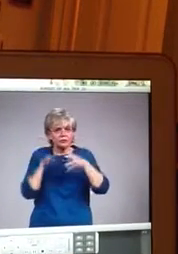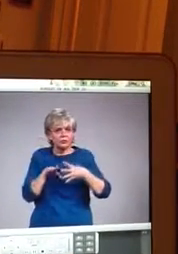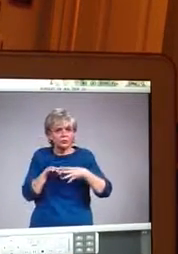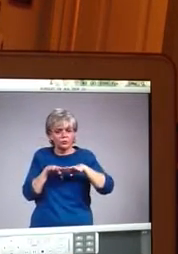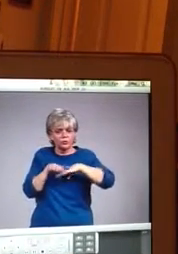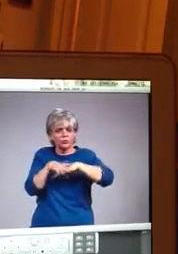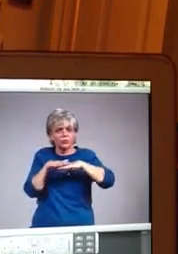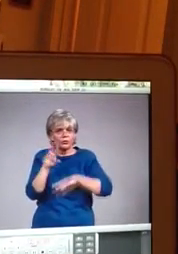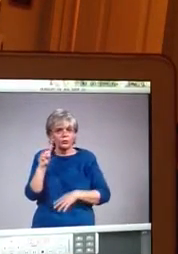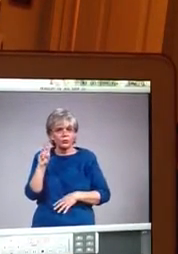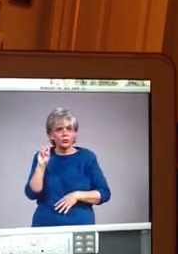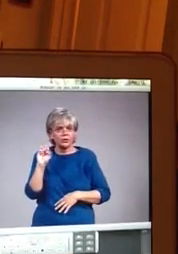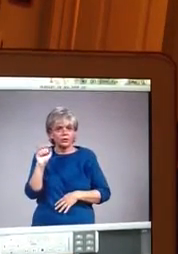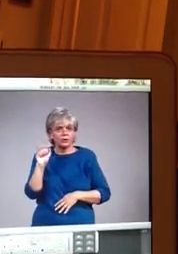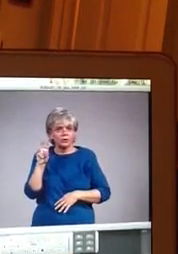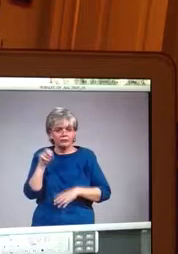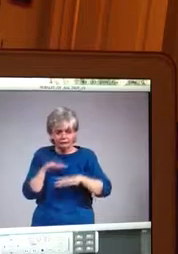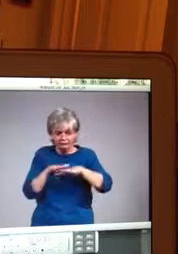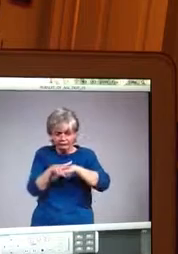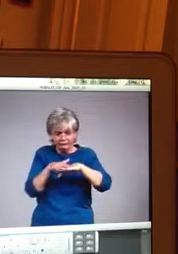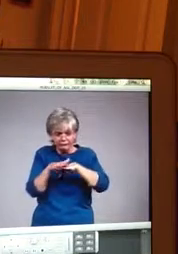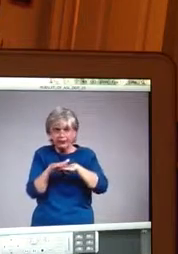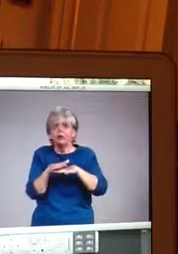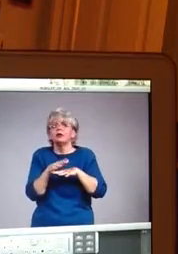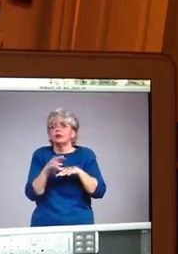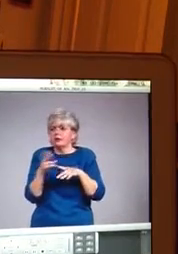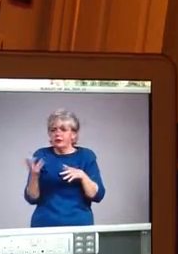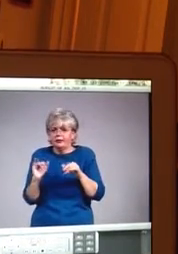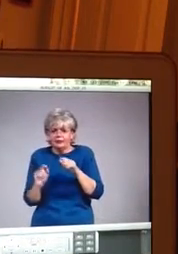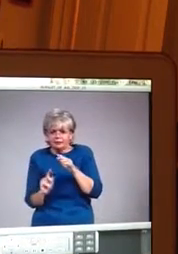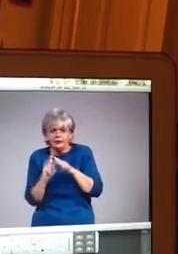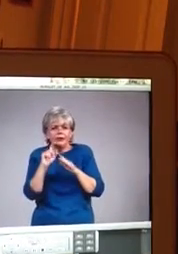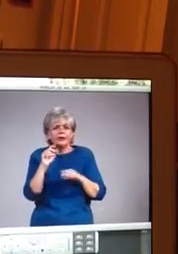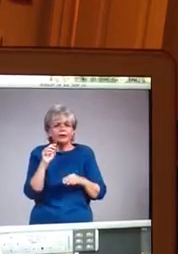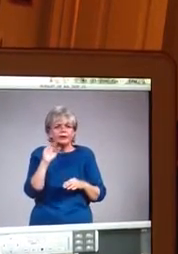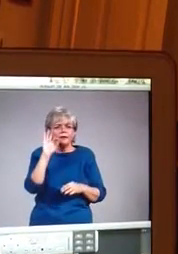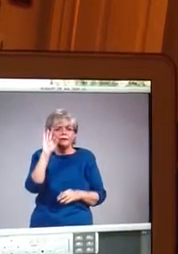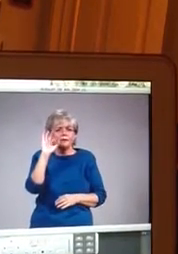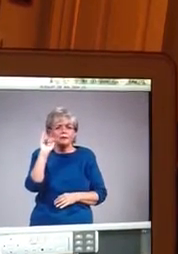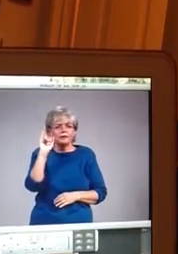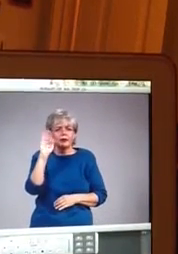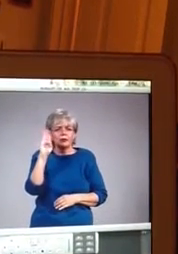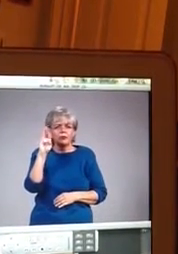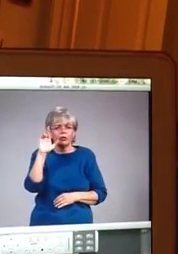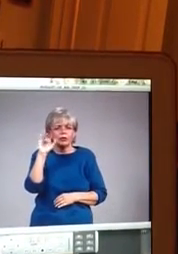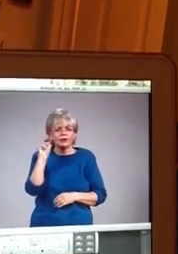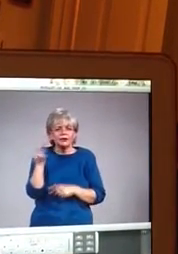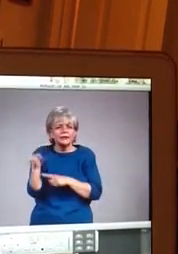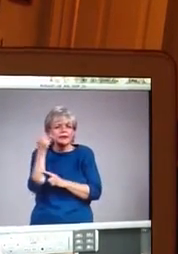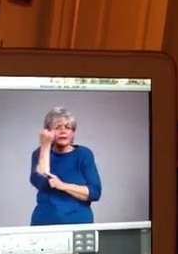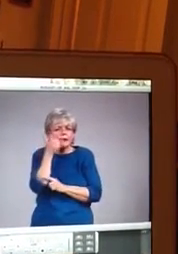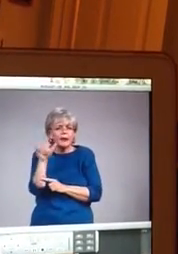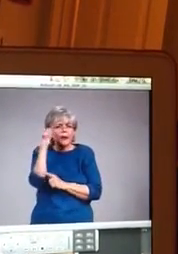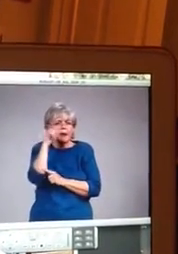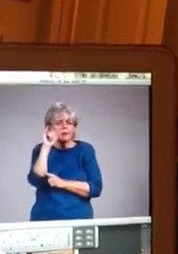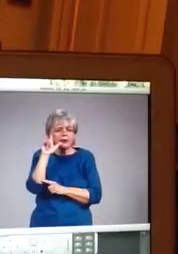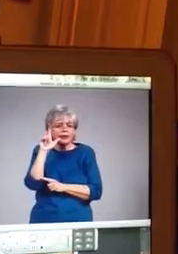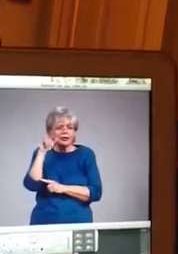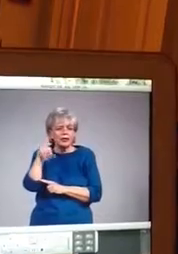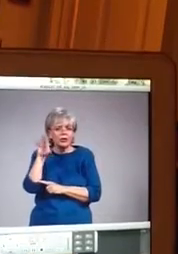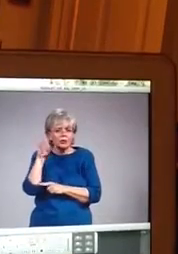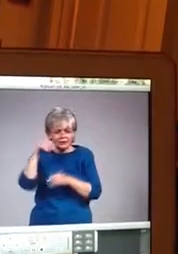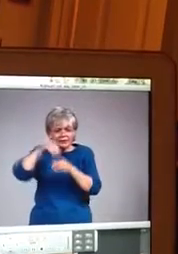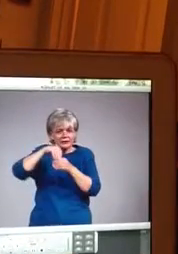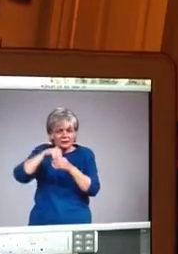you from bleeding out. So they go into they show up fast, and they